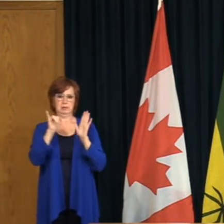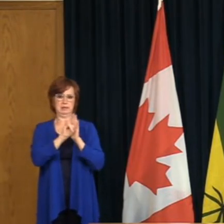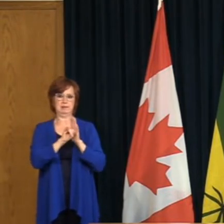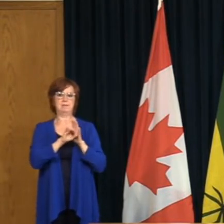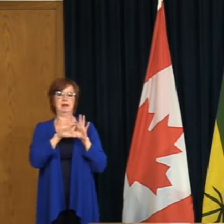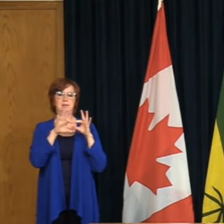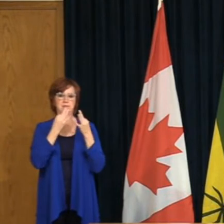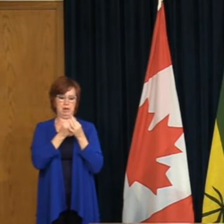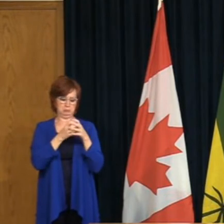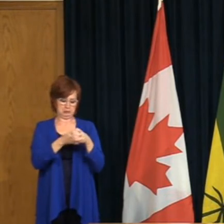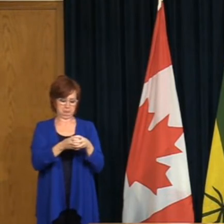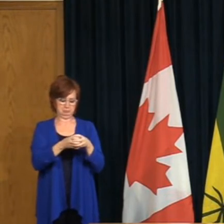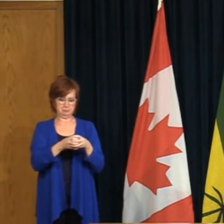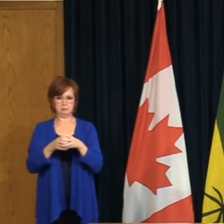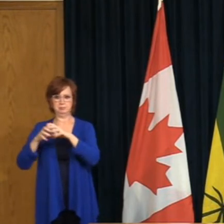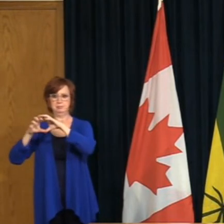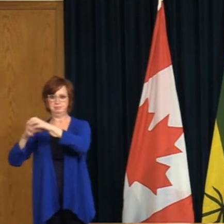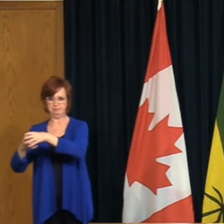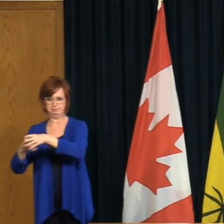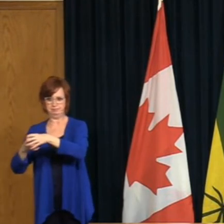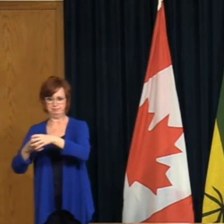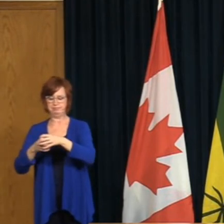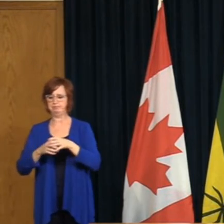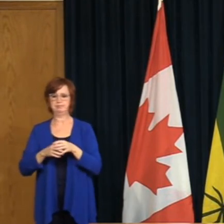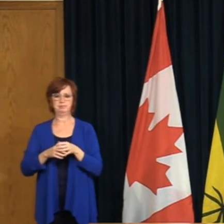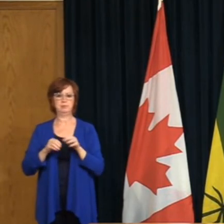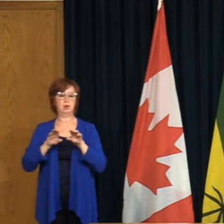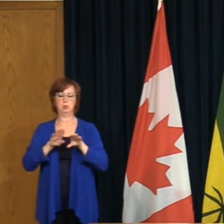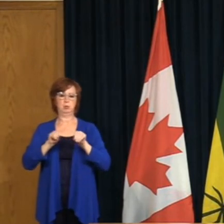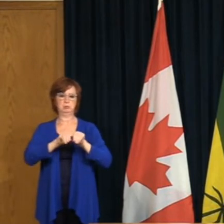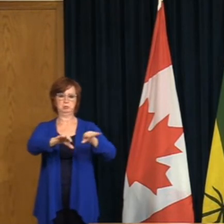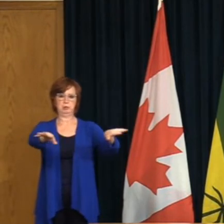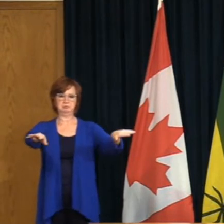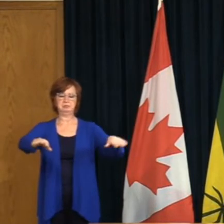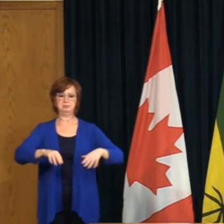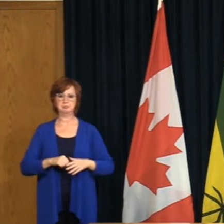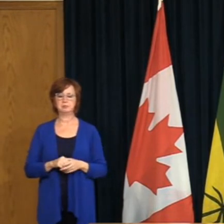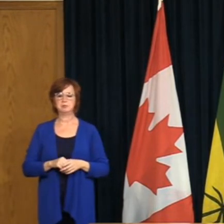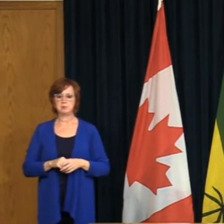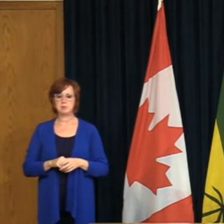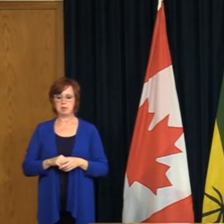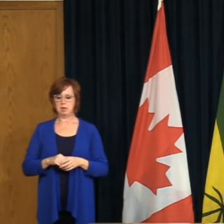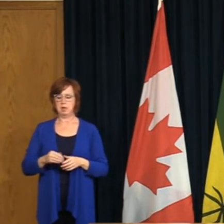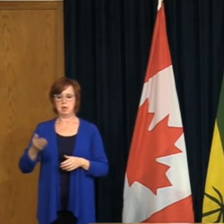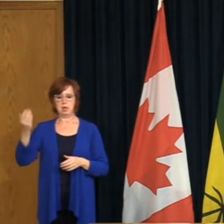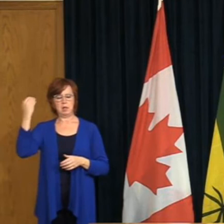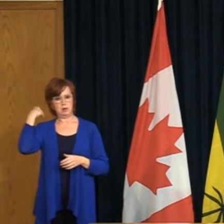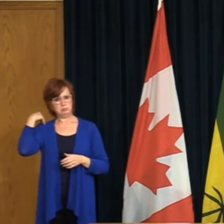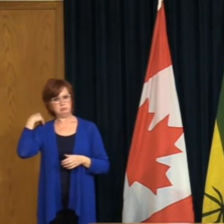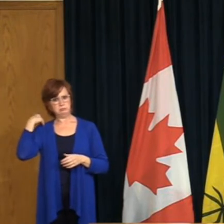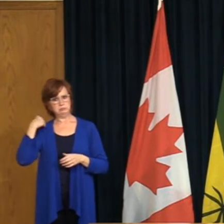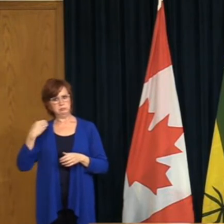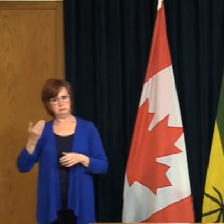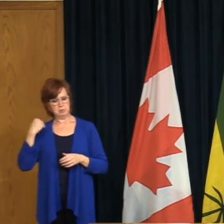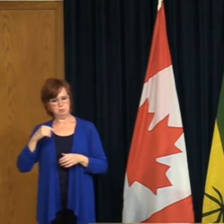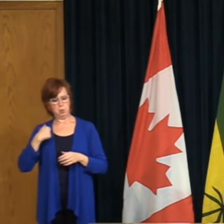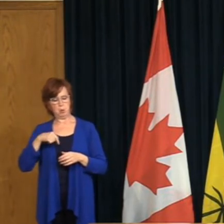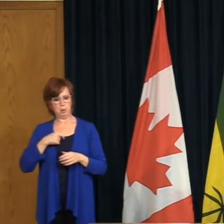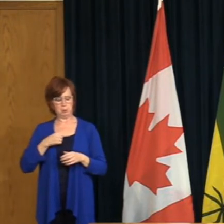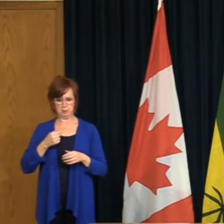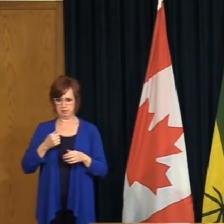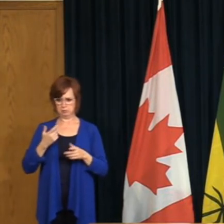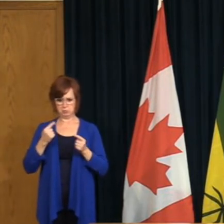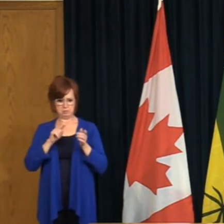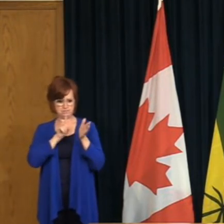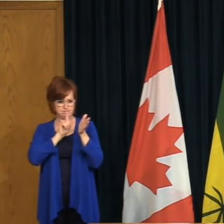fines, but progressive enforcement has worked well for us in the past. And in this case, my understanding is there's an attempt to understand